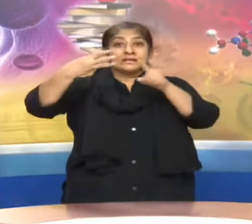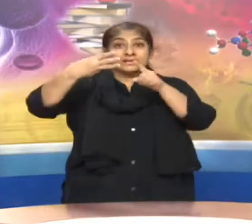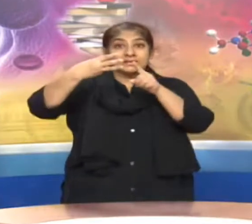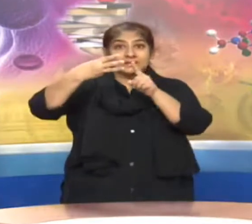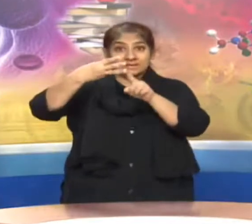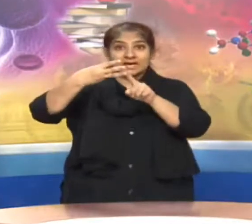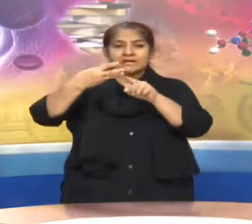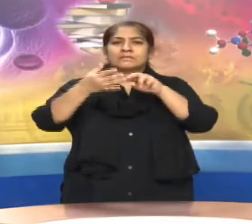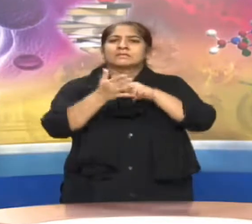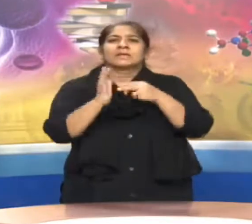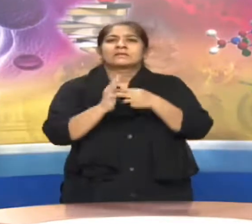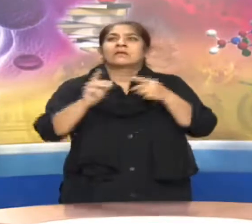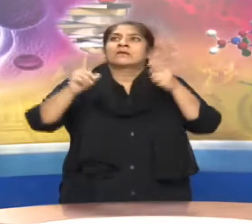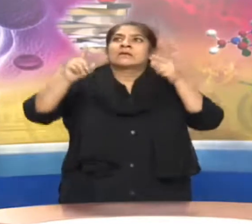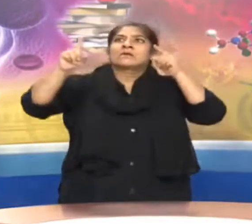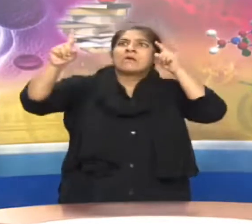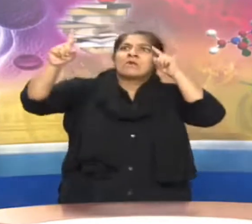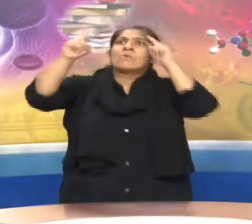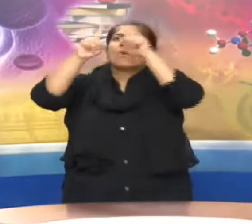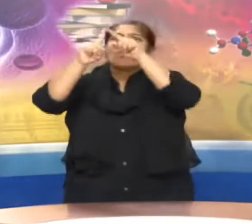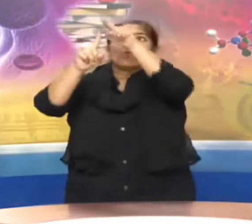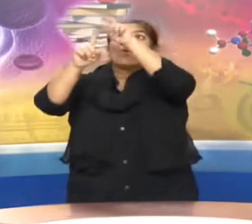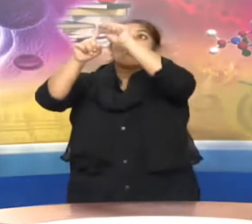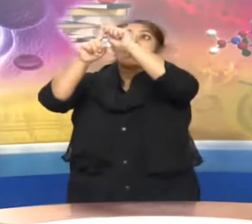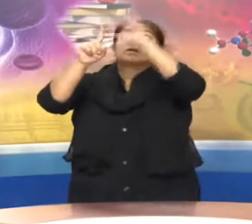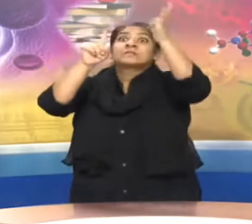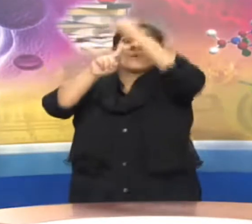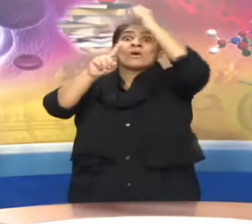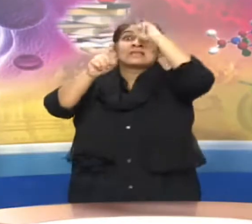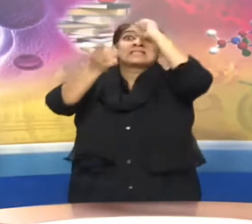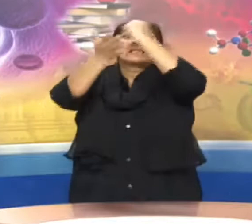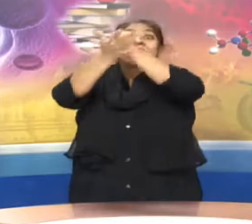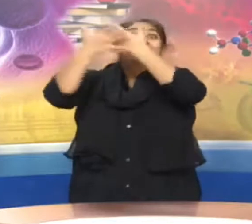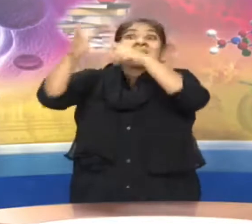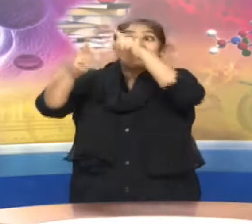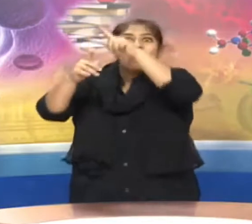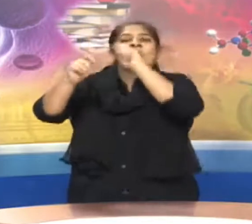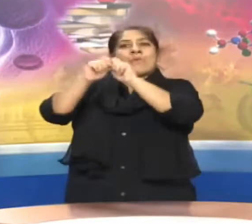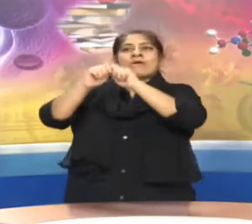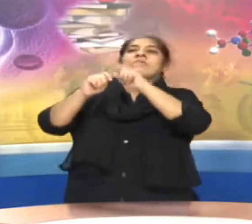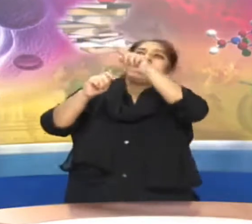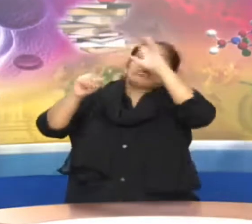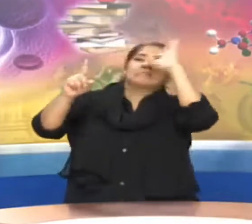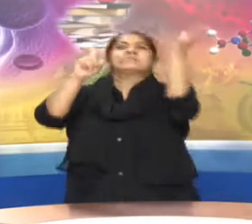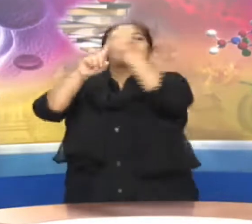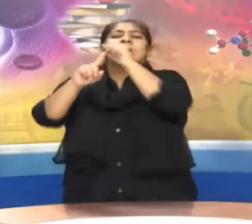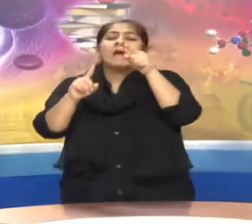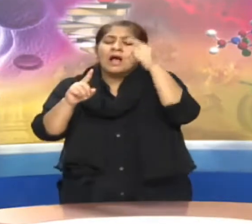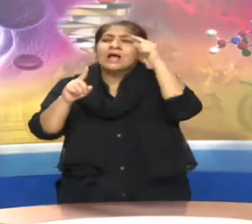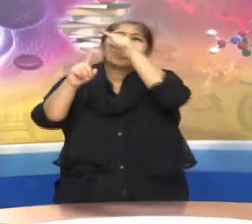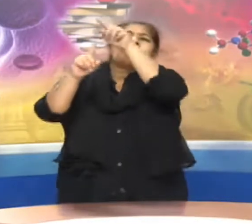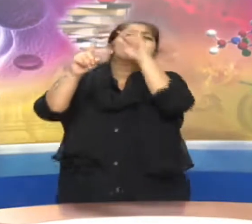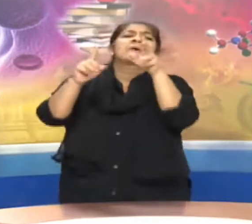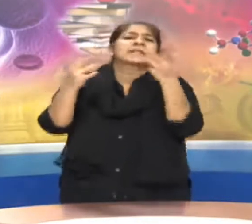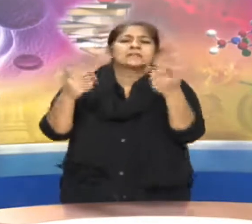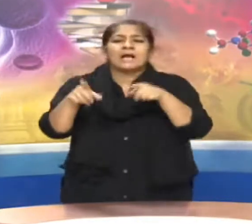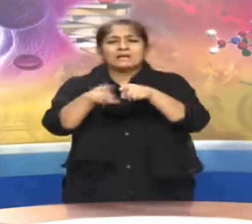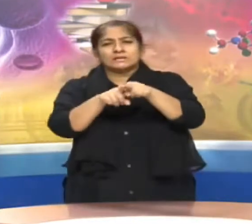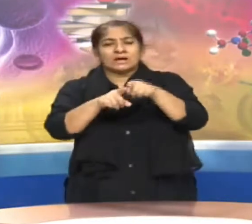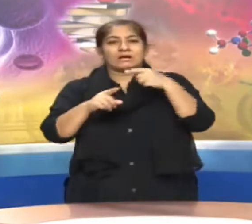the efficiency. The third point says to achieve the objective